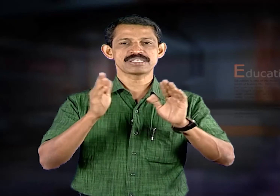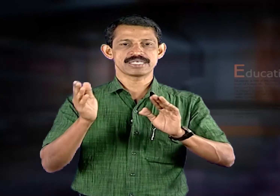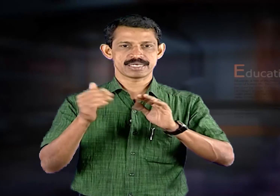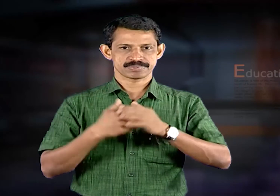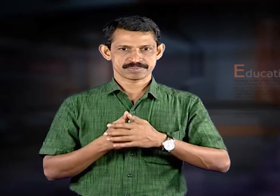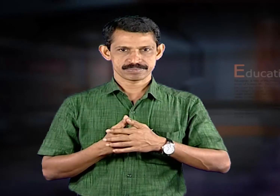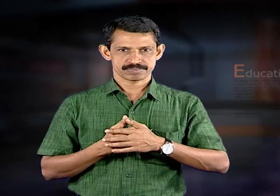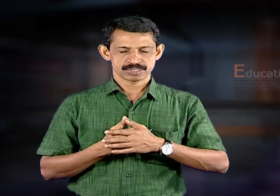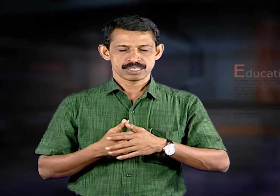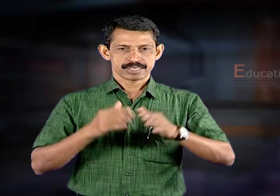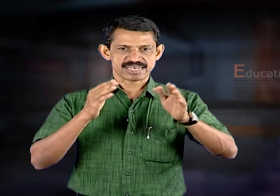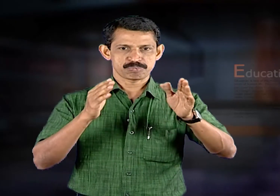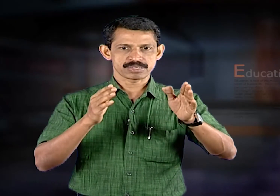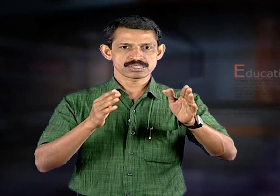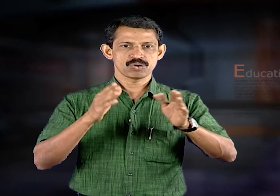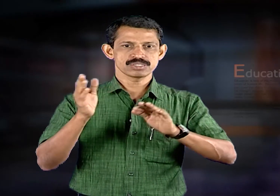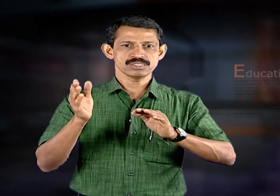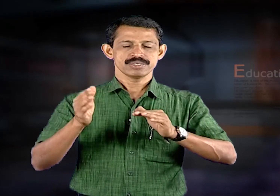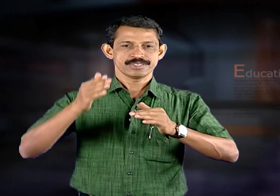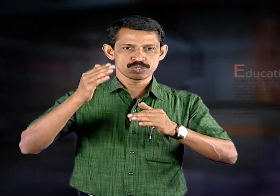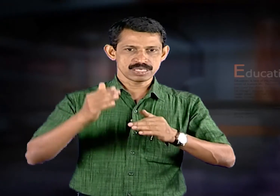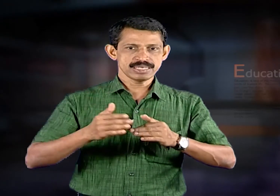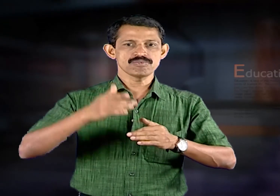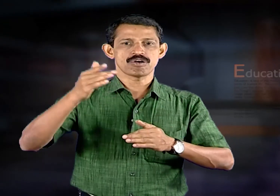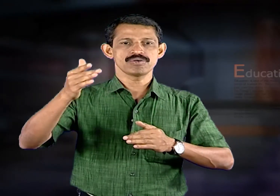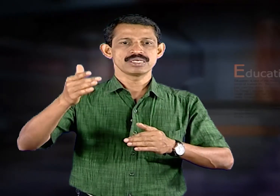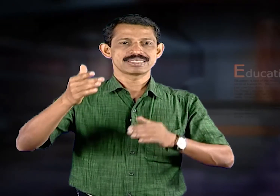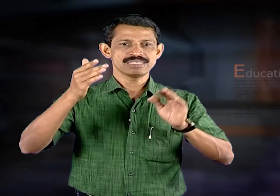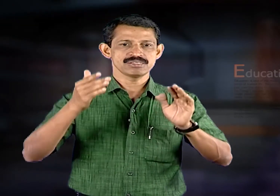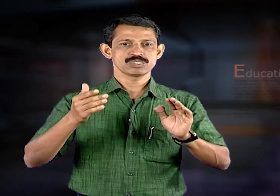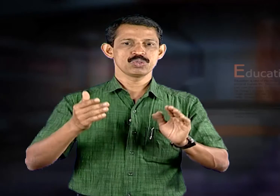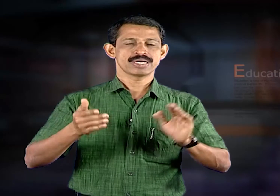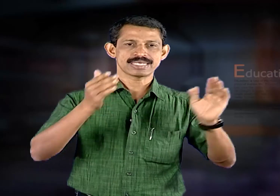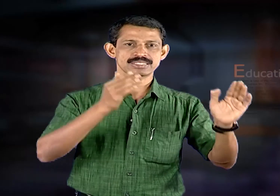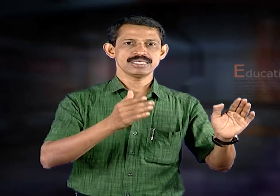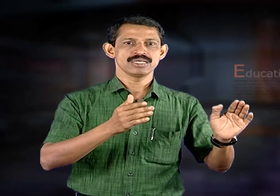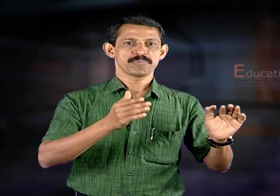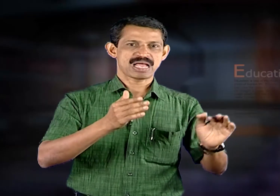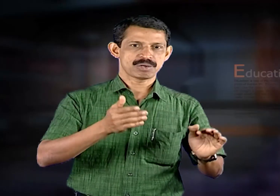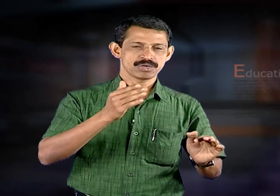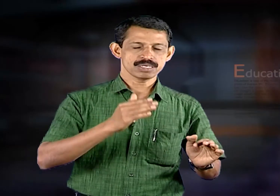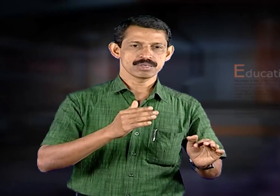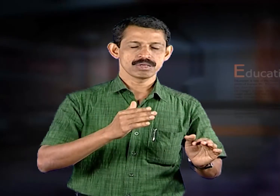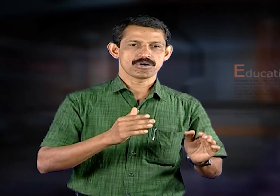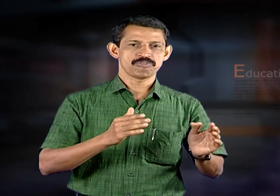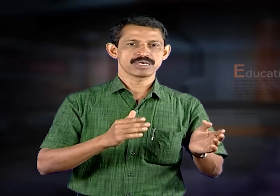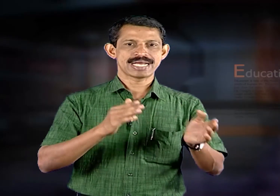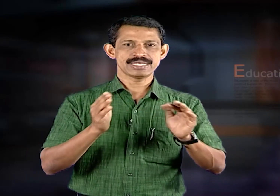material. Correspondence courses usually involve teachers who correct the paperwork, offer guidance